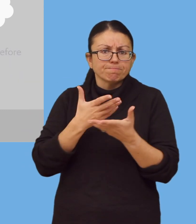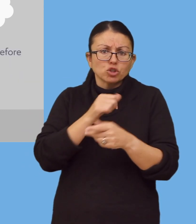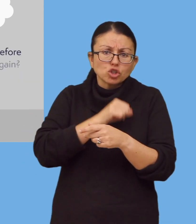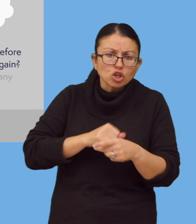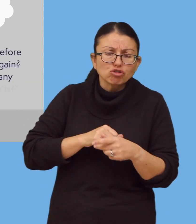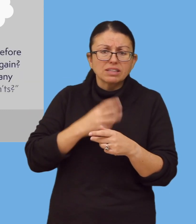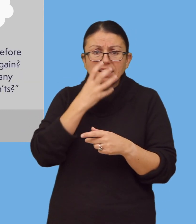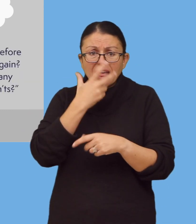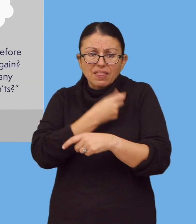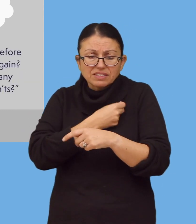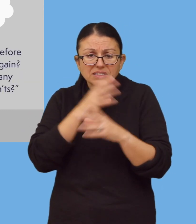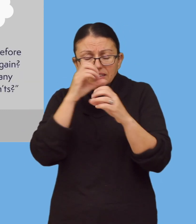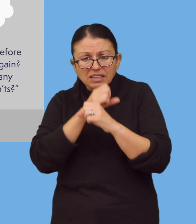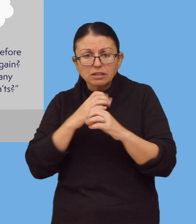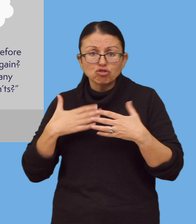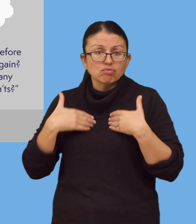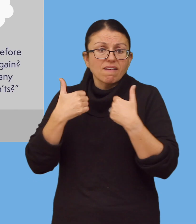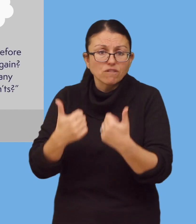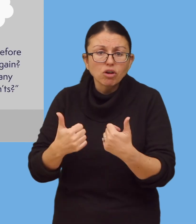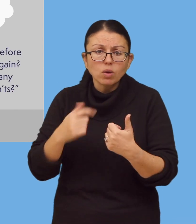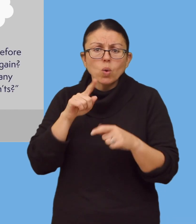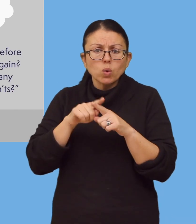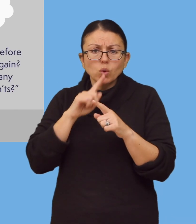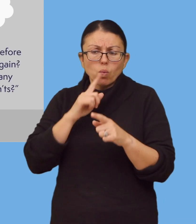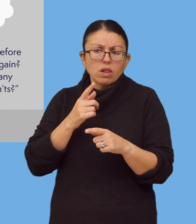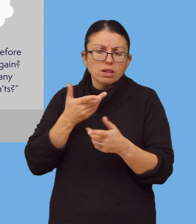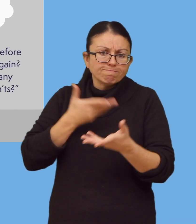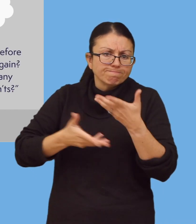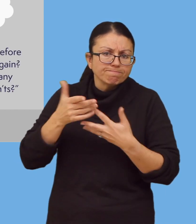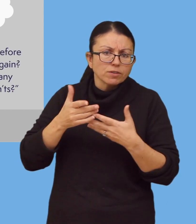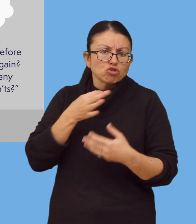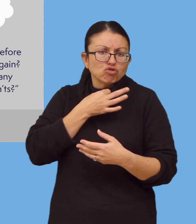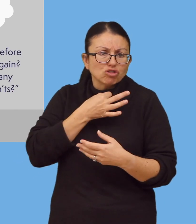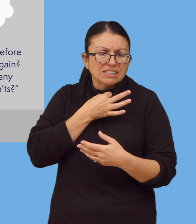How long before I can drive again? Are there any do's and don'ts?